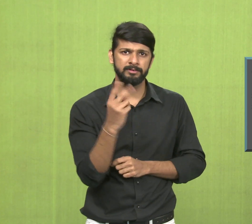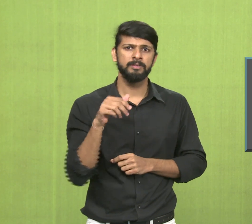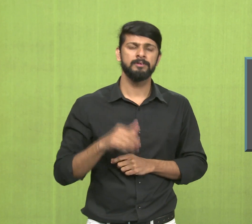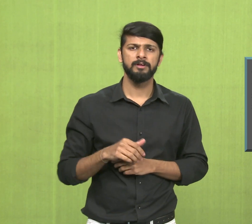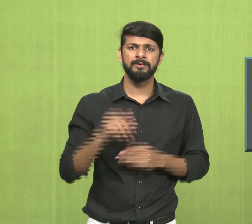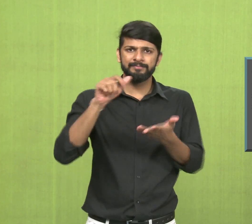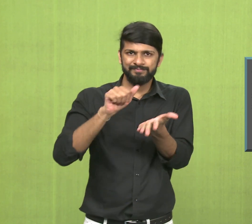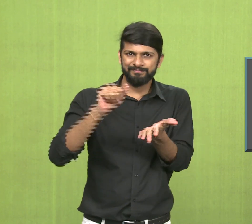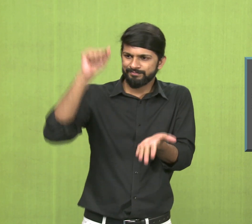Question number 2.